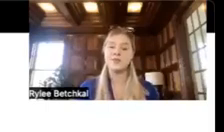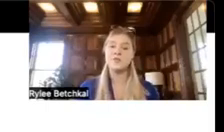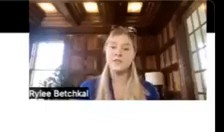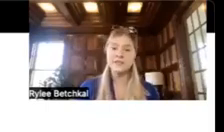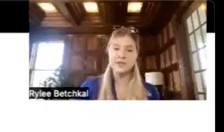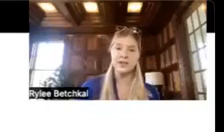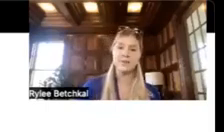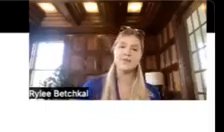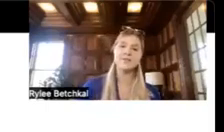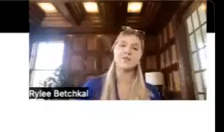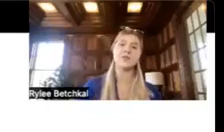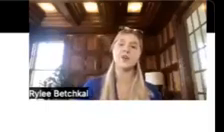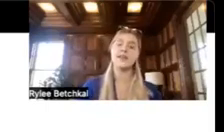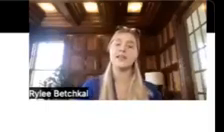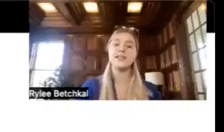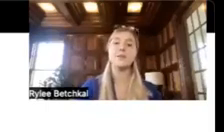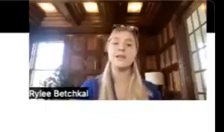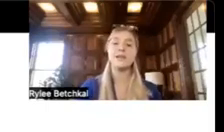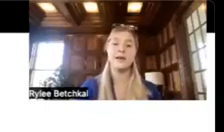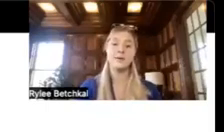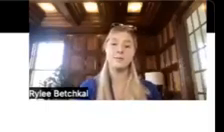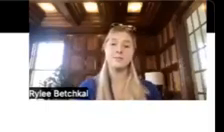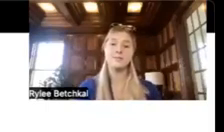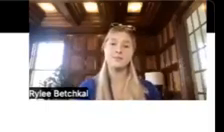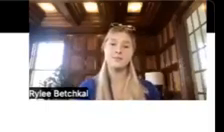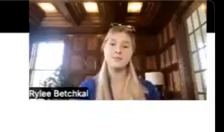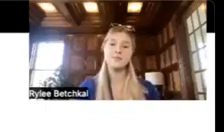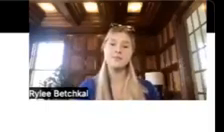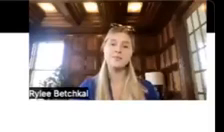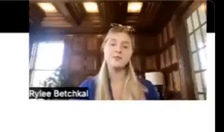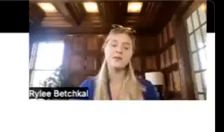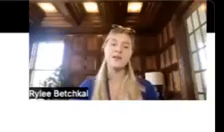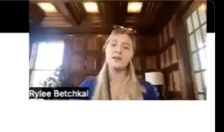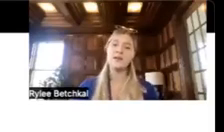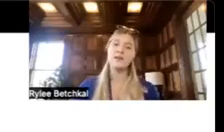lack of students physically on campus during the COVID-19 pandemic.